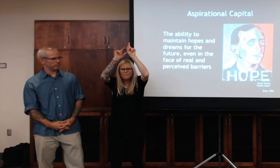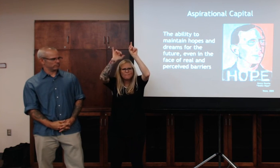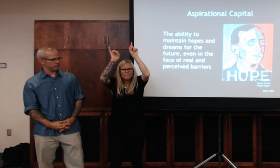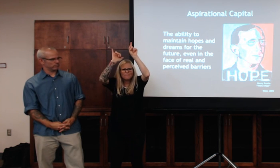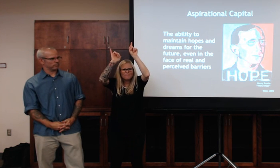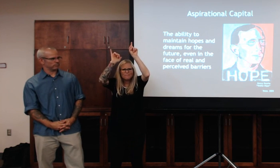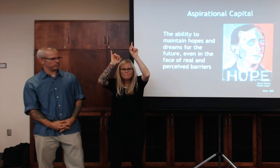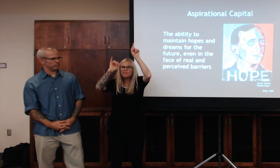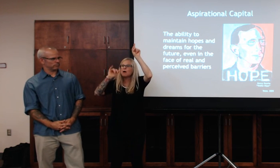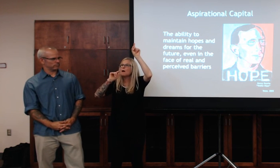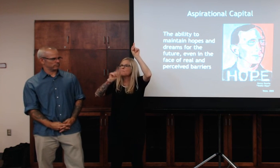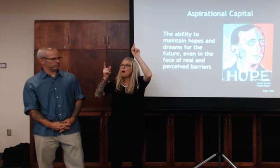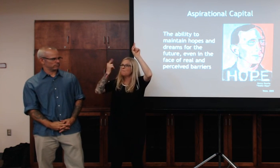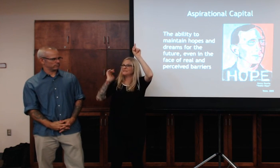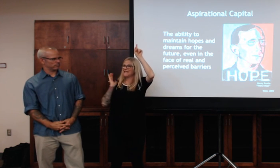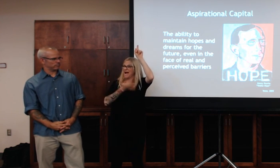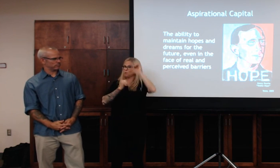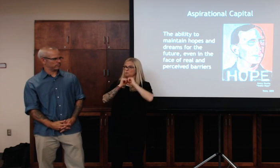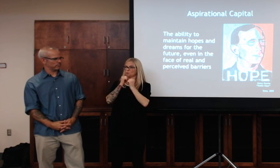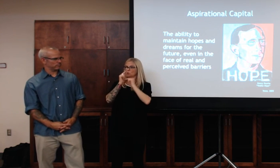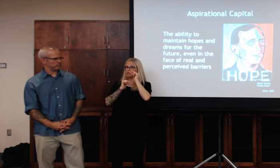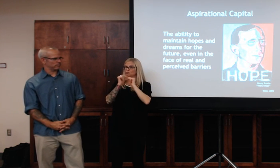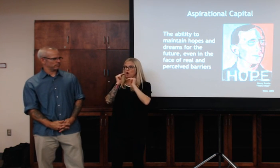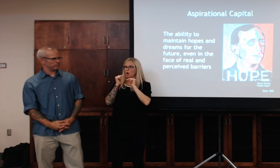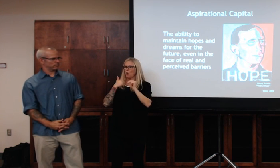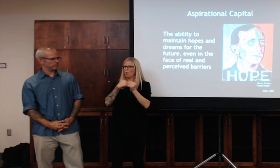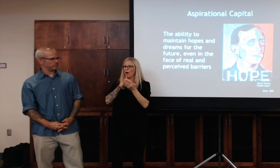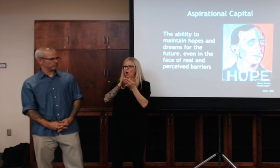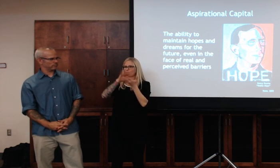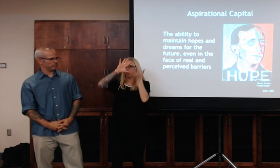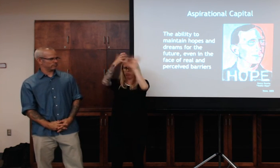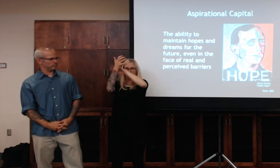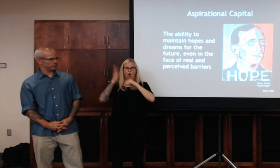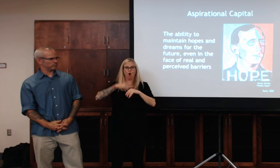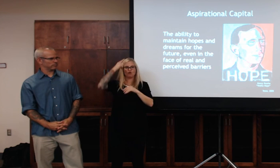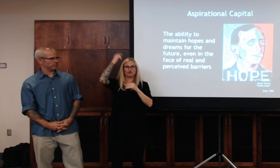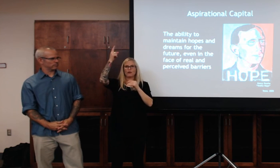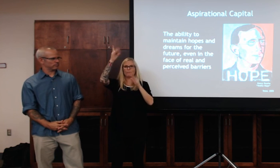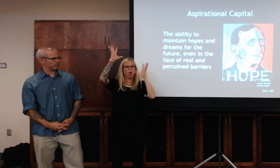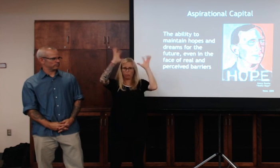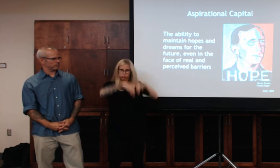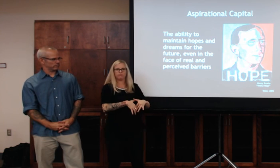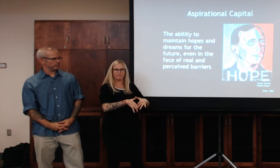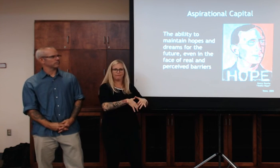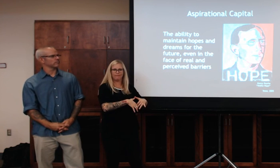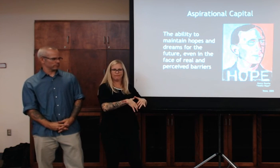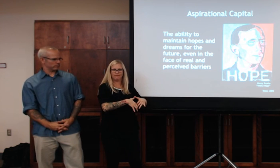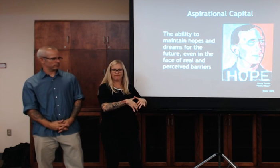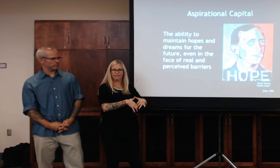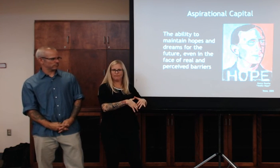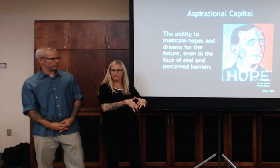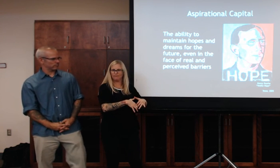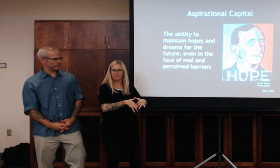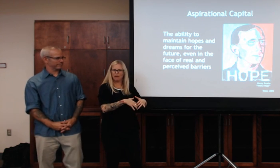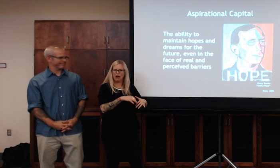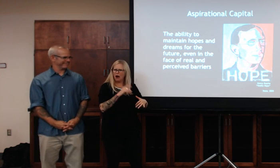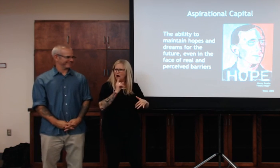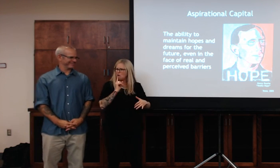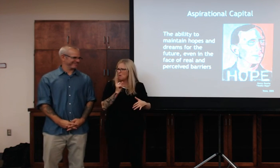The dream is the same. But because our societal construct, we often change our dreams and get rid of those dreams that